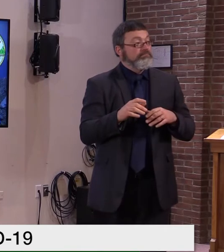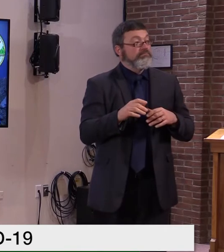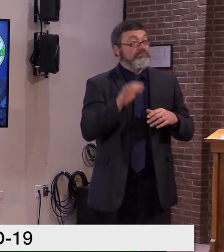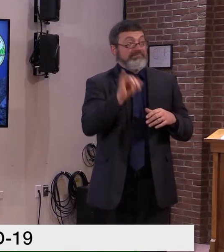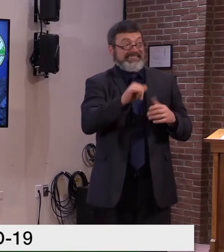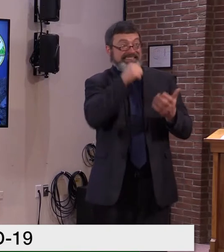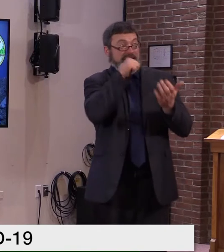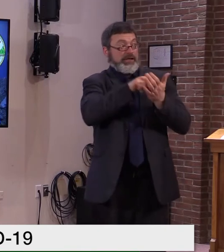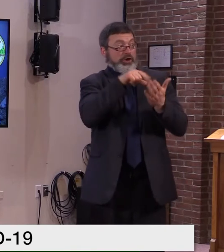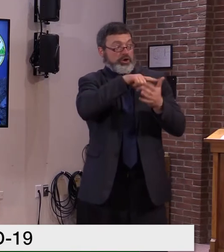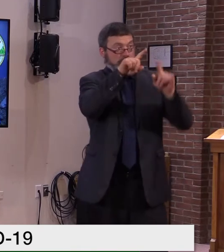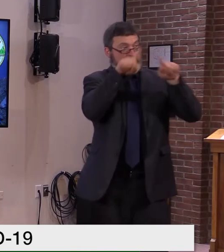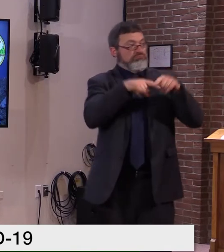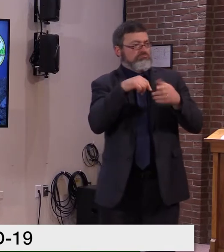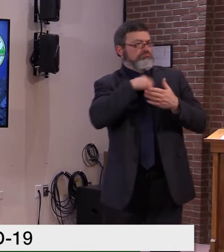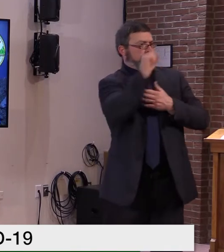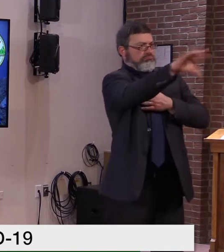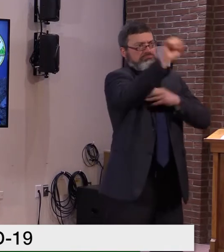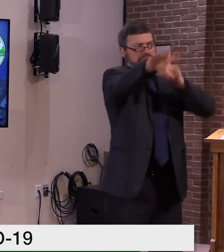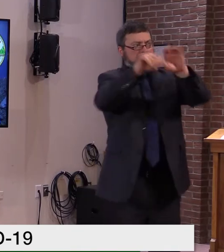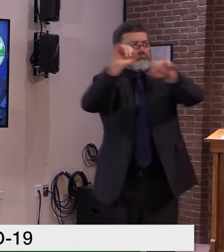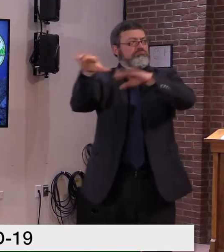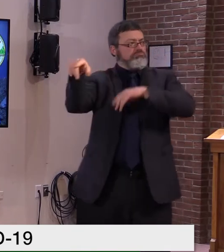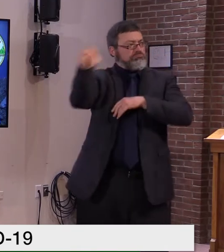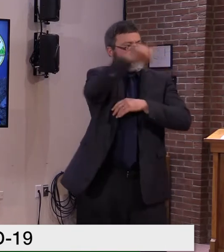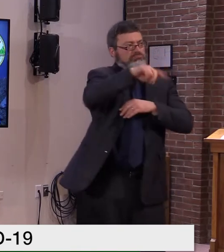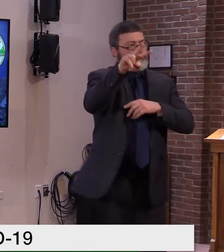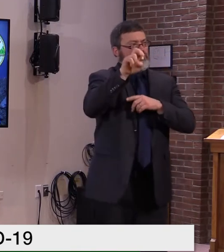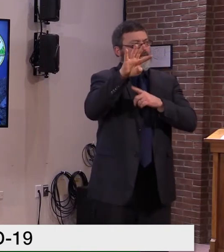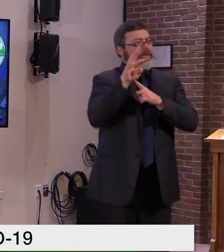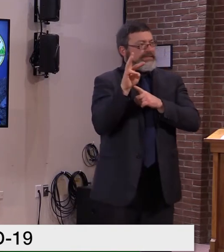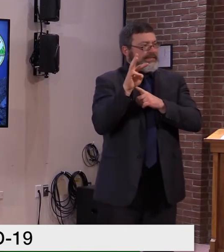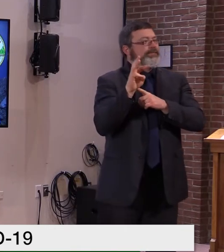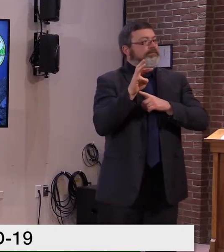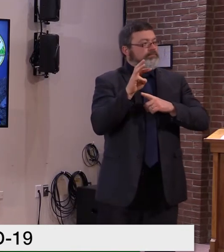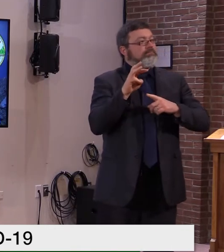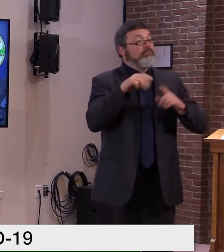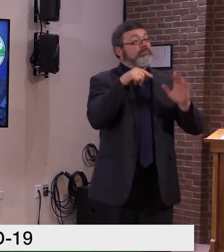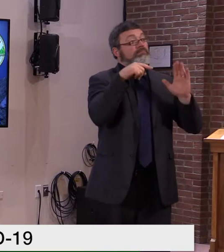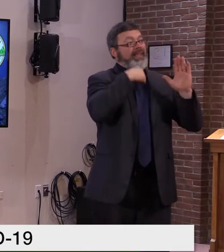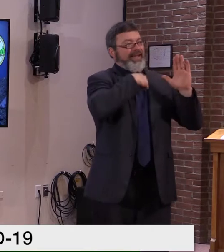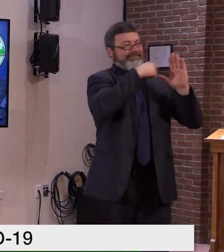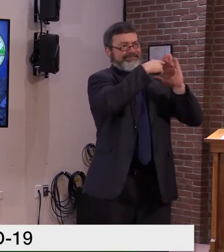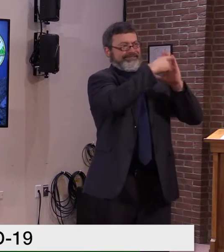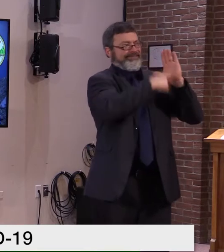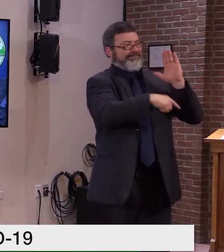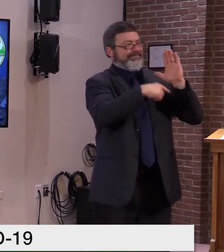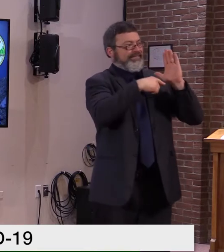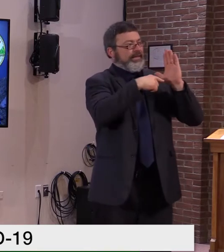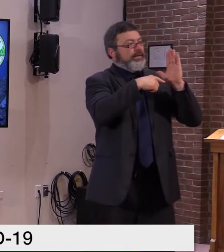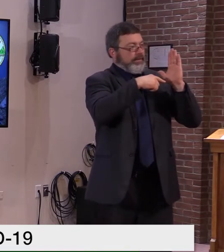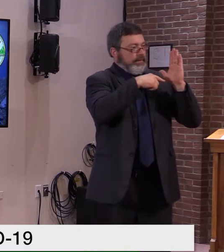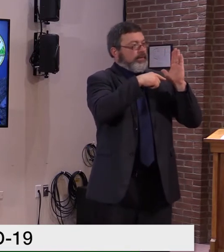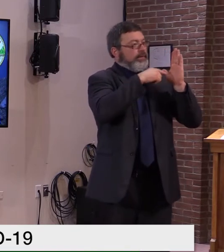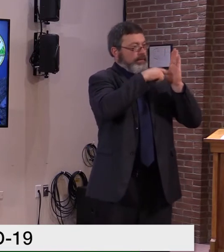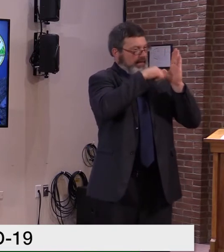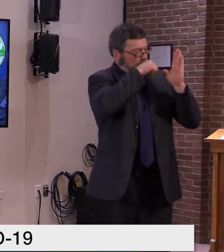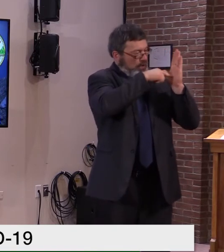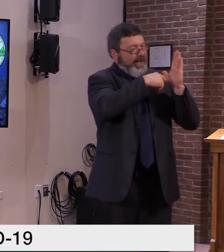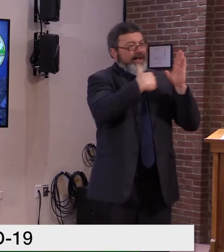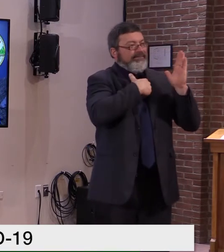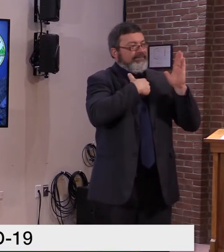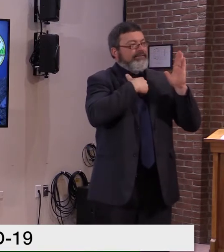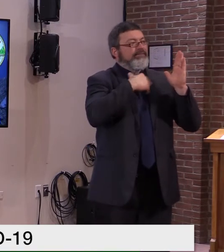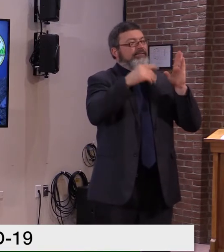available email addresses of everyone who had been tested. This was followed up by another letter apologizing for the